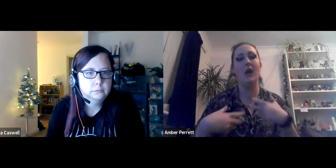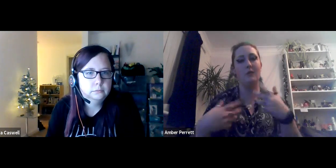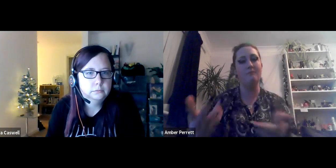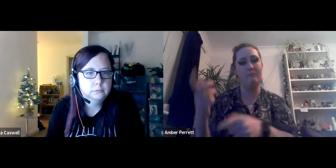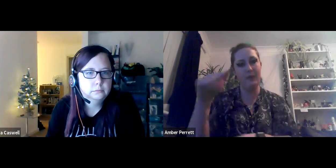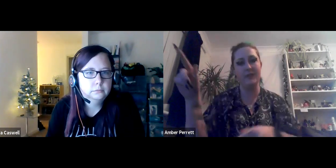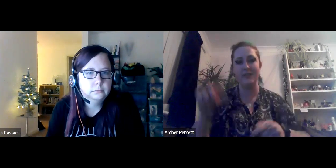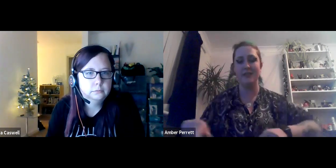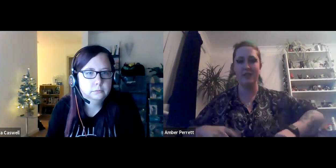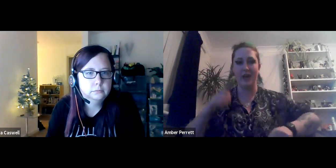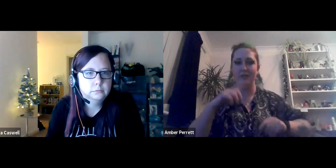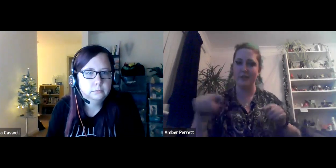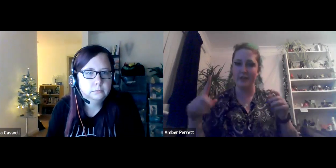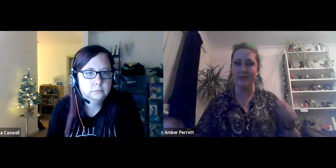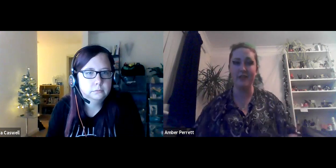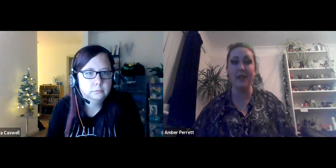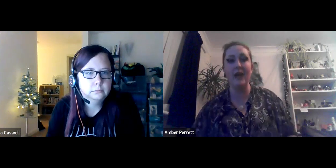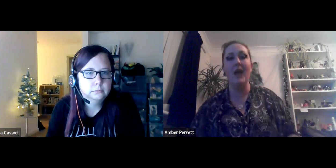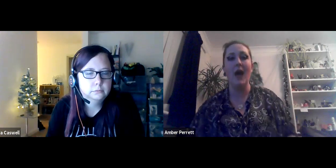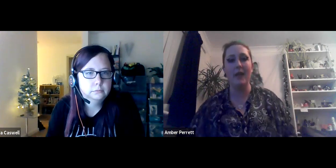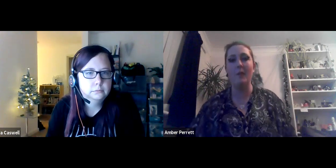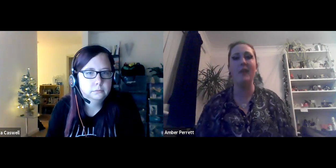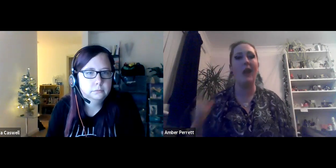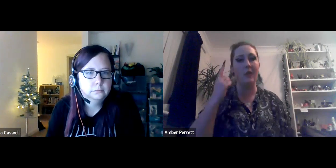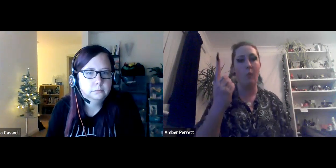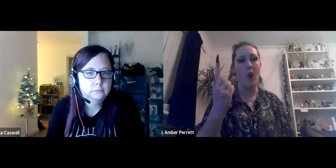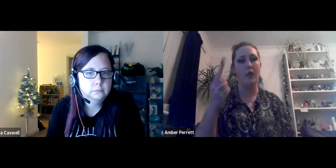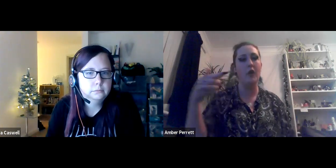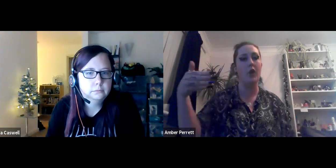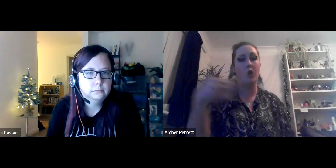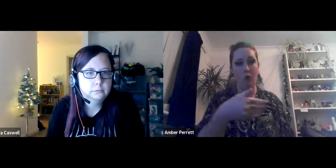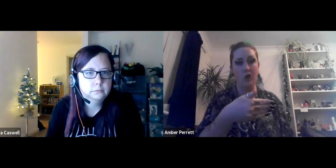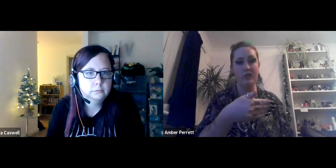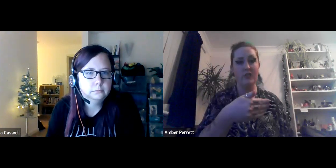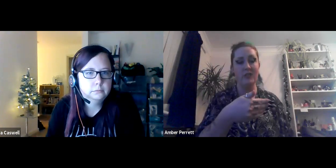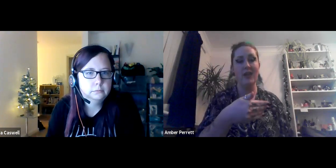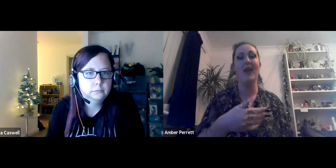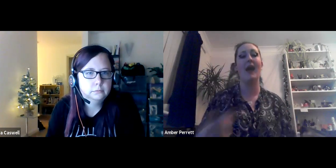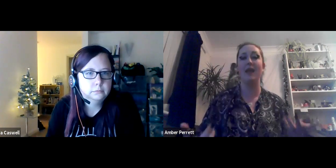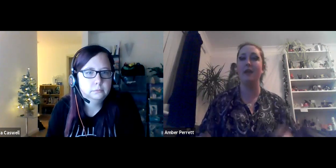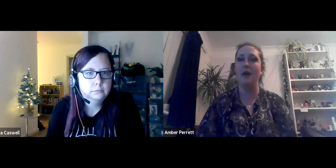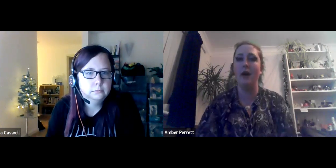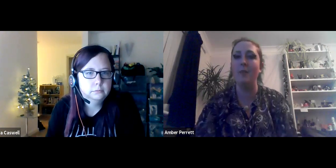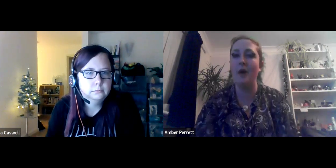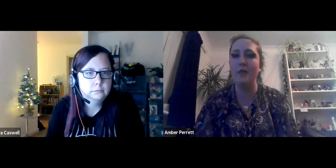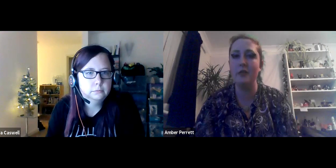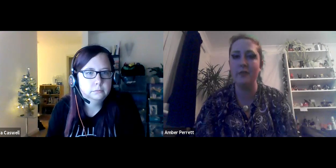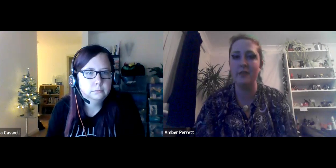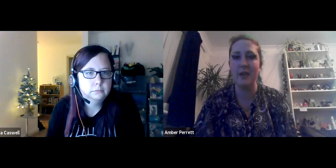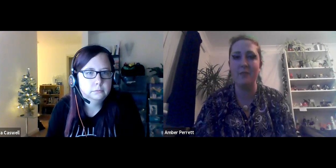I'll put this in the chat so you can see it, and then I'll be like one across, and then I'll do it for the same